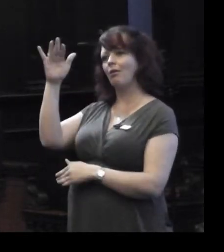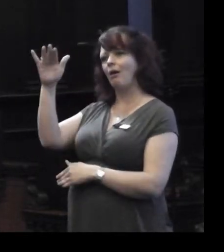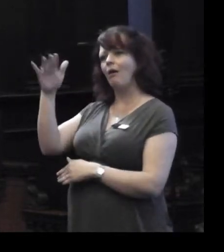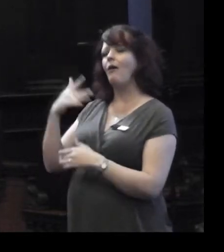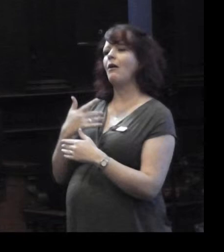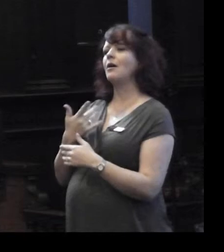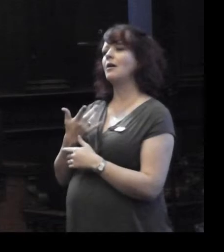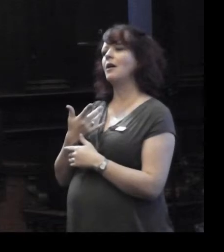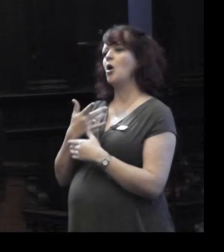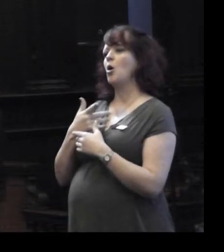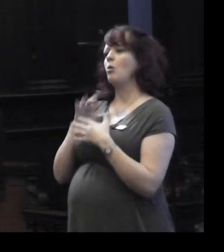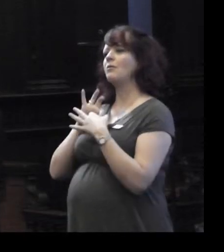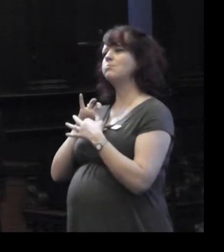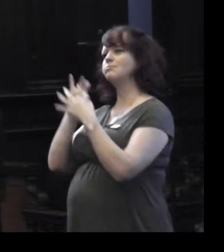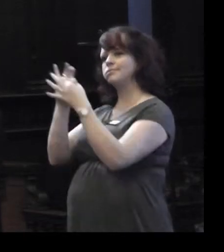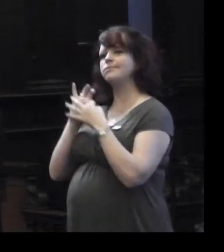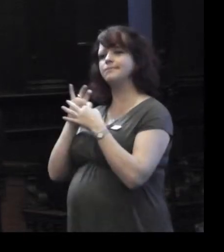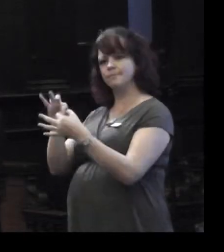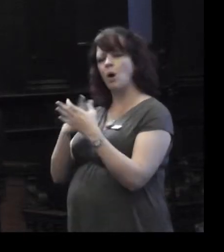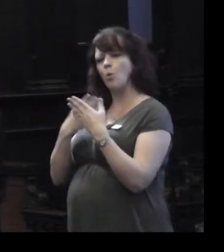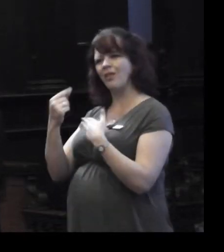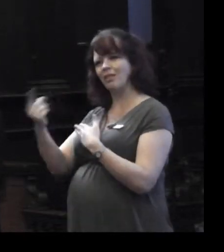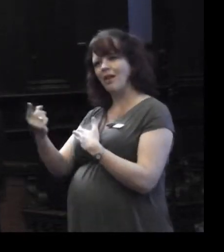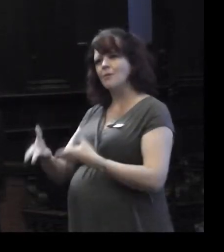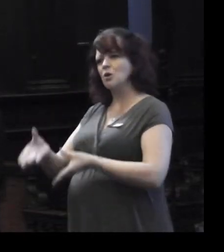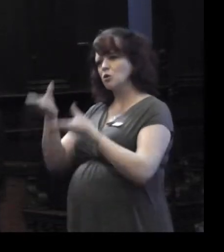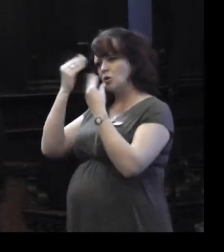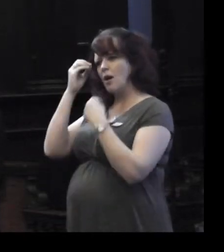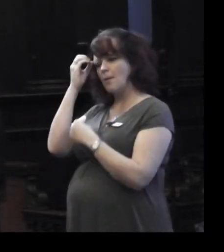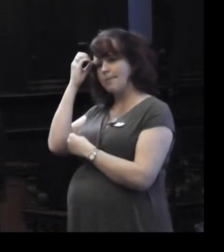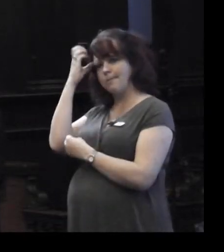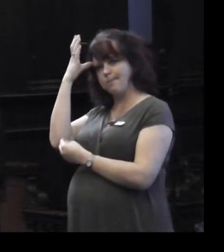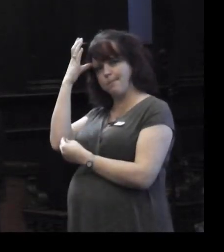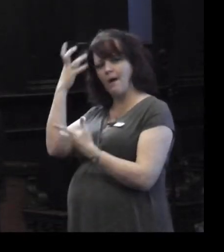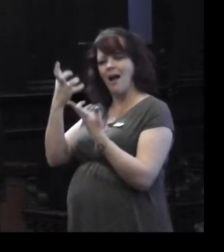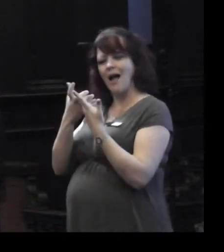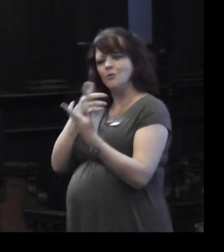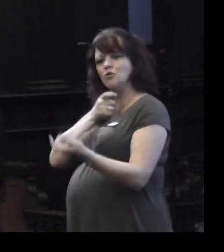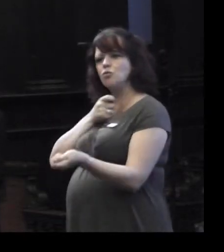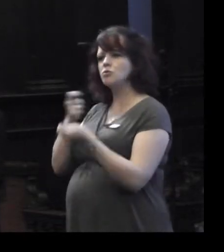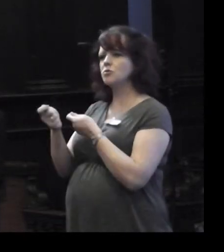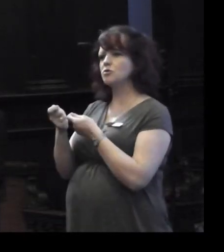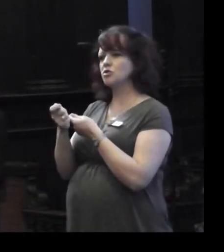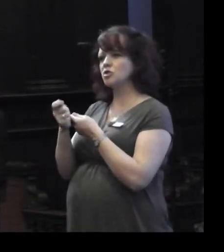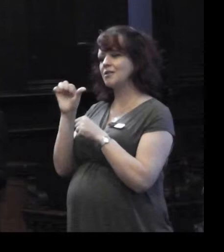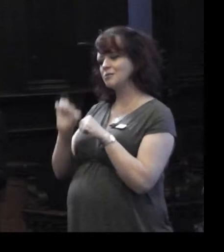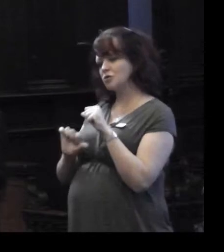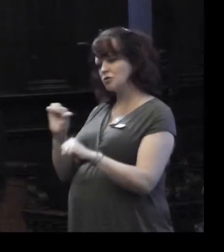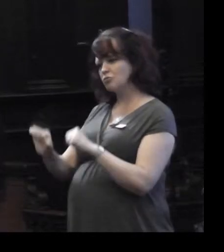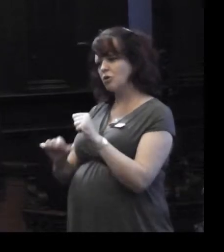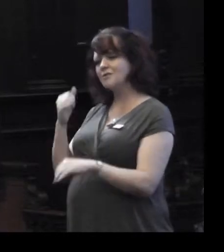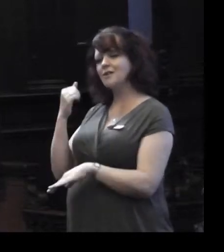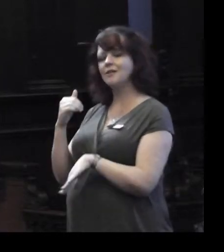best practice and to learn from like-minded people like myself how to change this cycle.